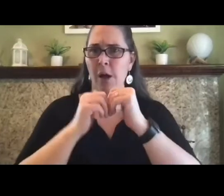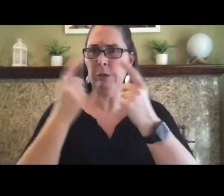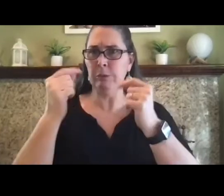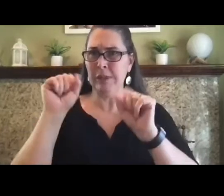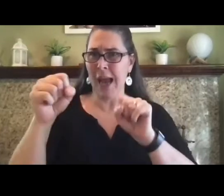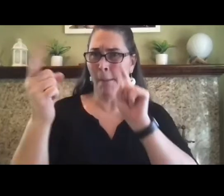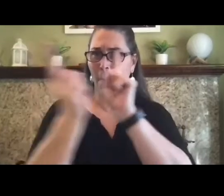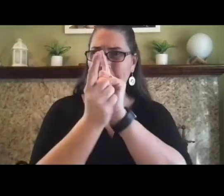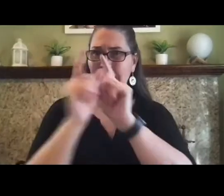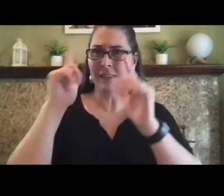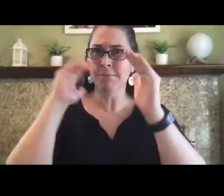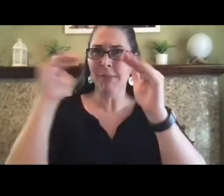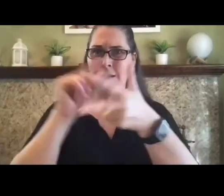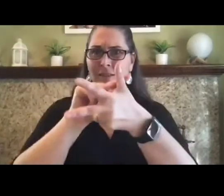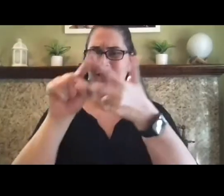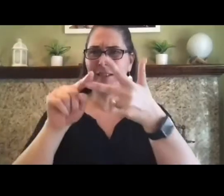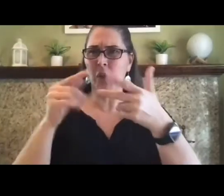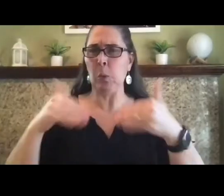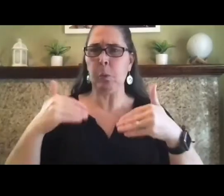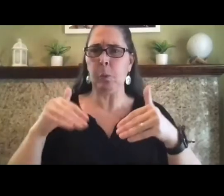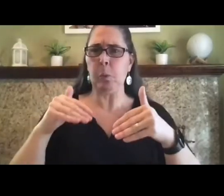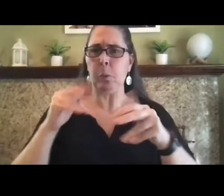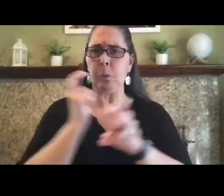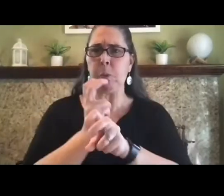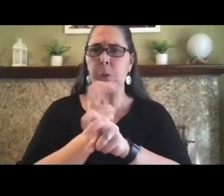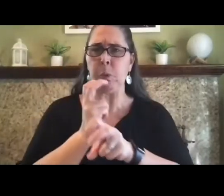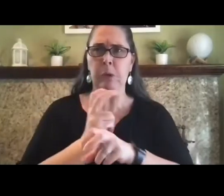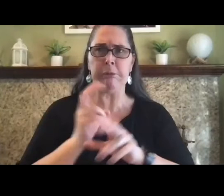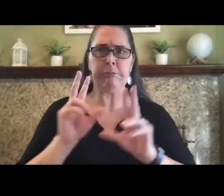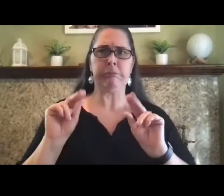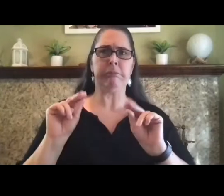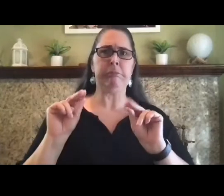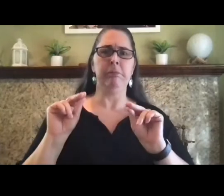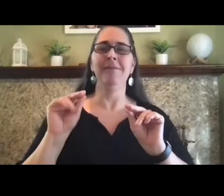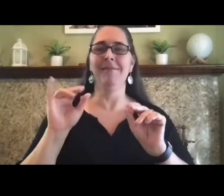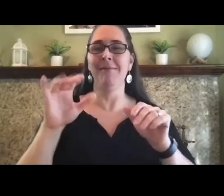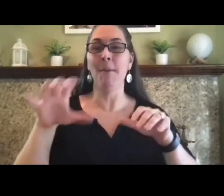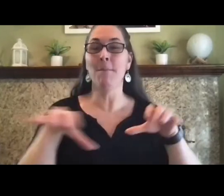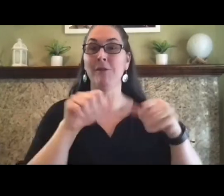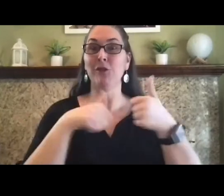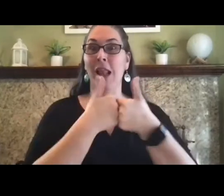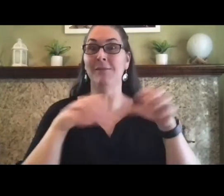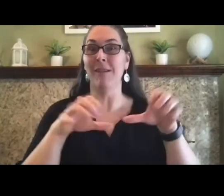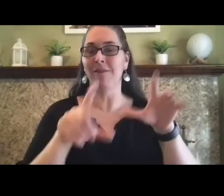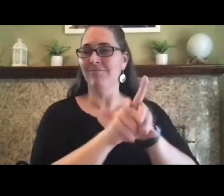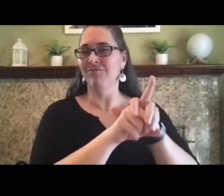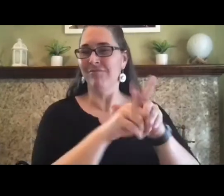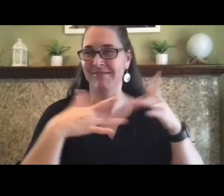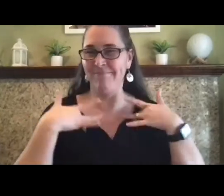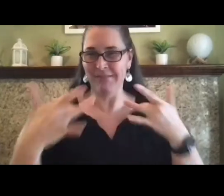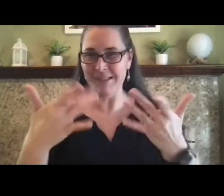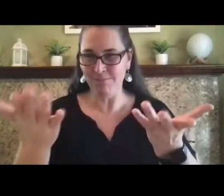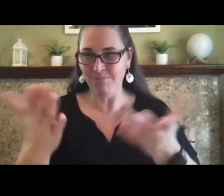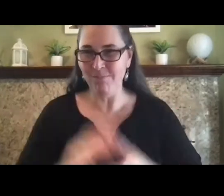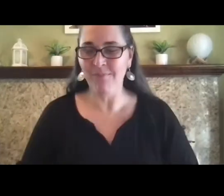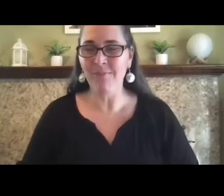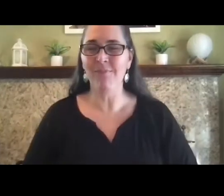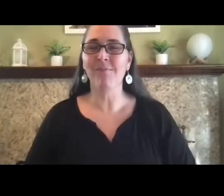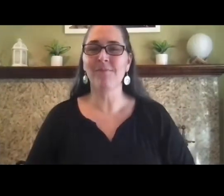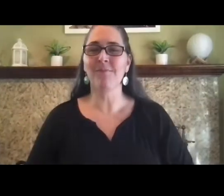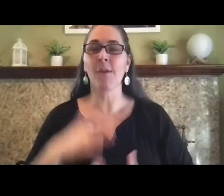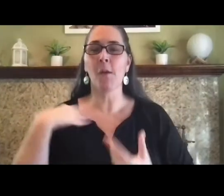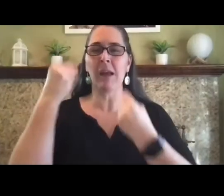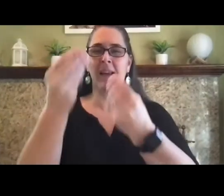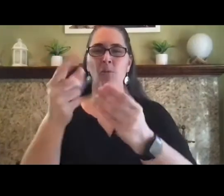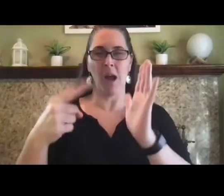The child may be unsure or skeptical of being able to realistically meet set expectations, and this is when challenging behaviors may